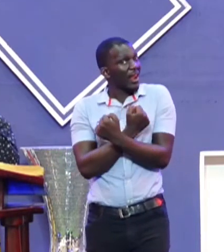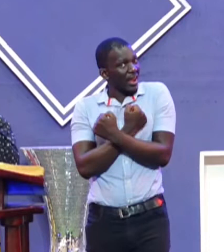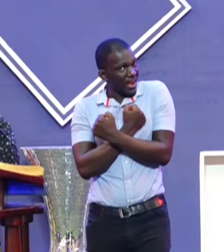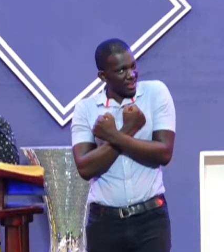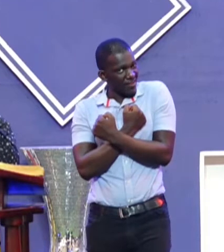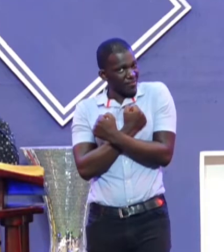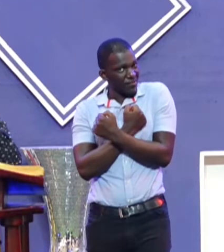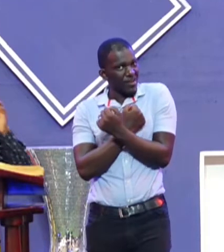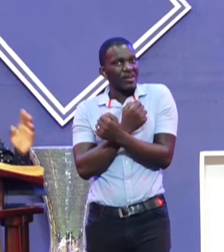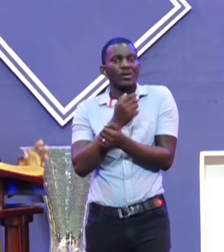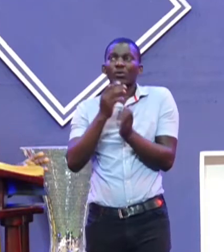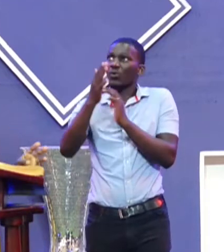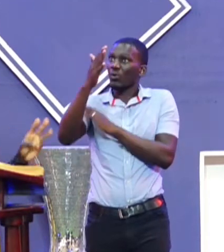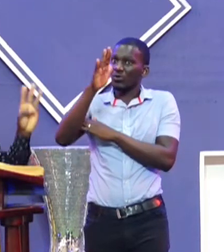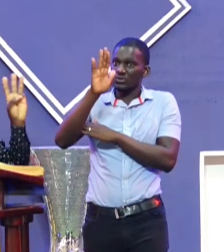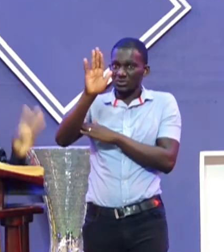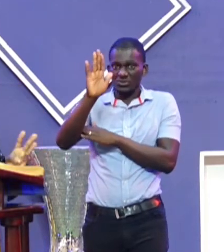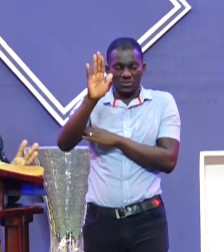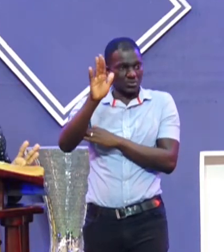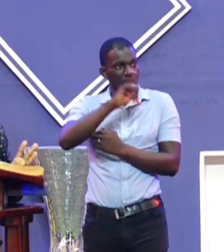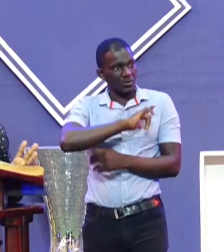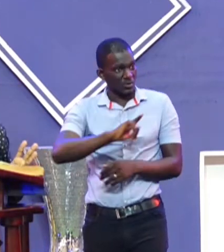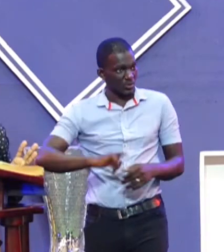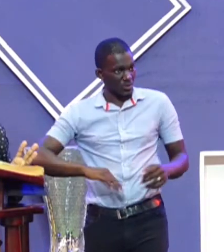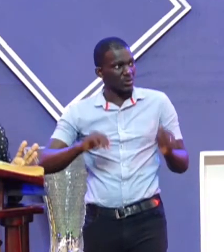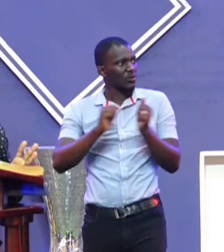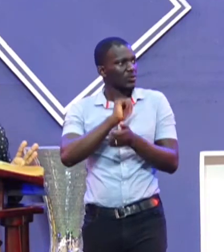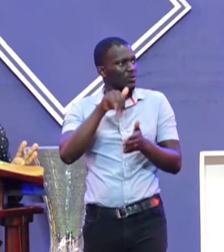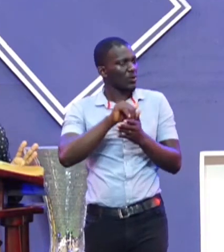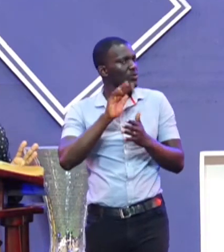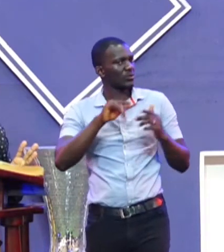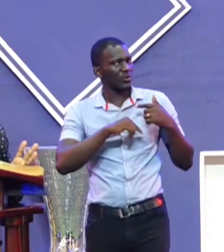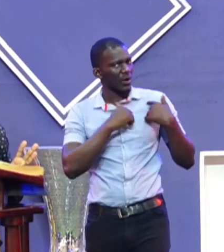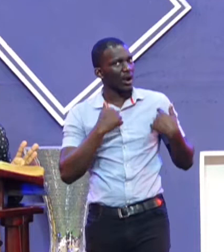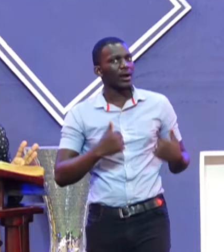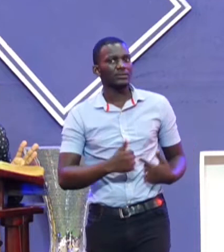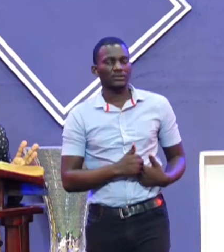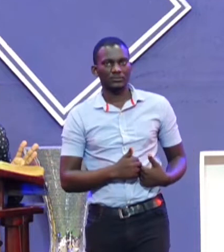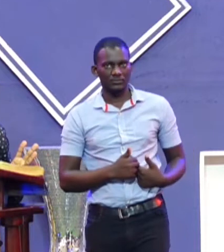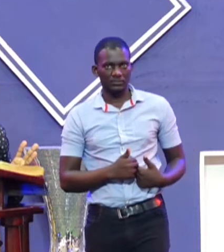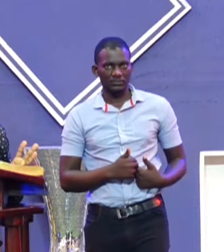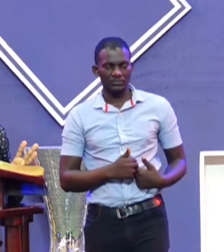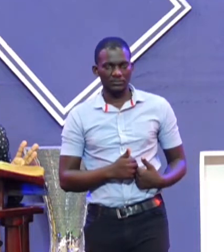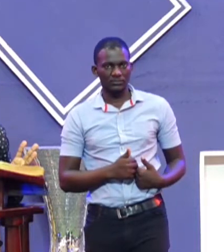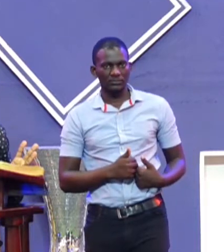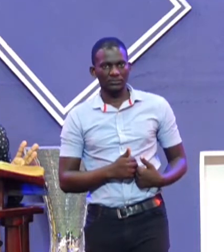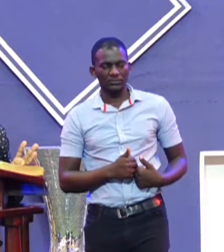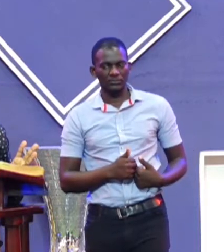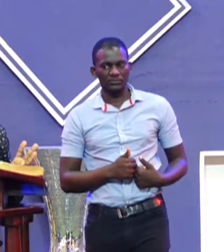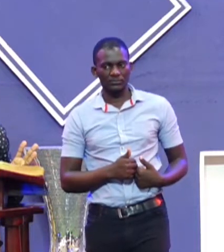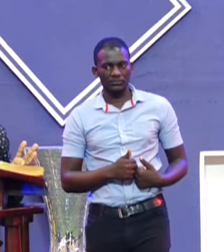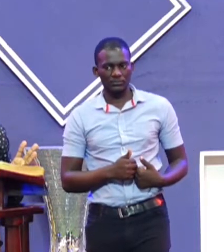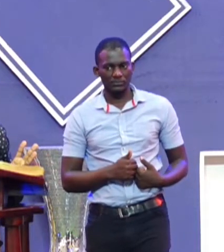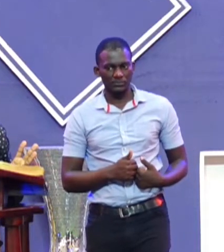Mukama Katonda wo ekisooka naki n'omutima gwo gwonna. That you love the Lord your God first of all with